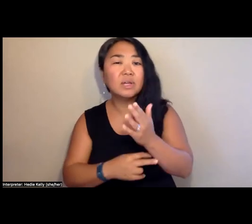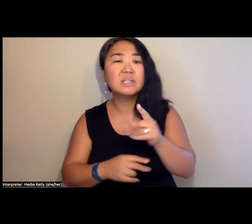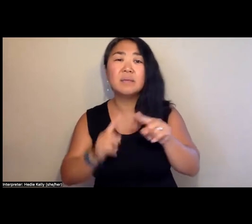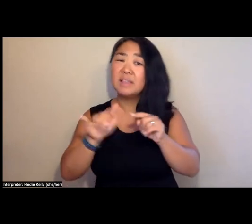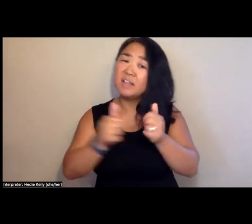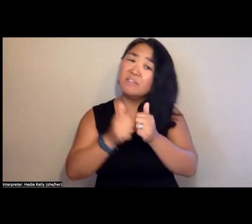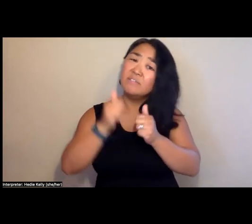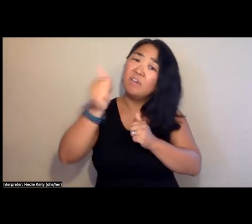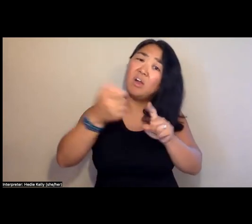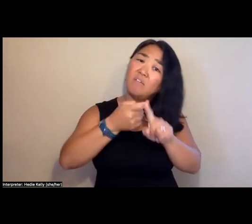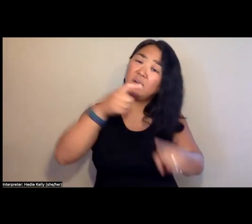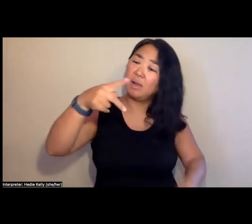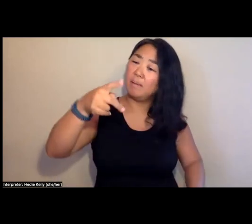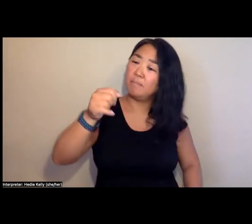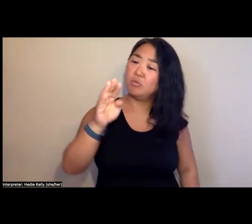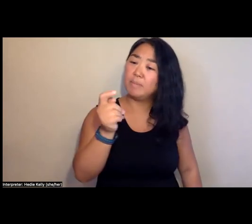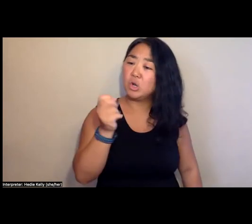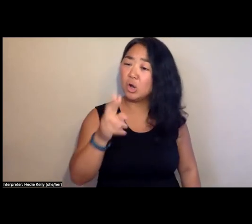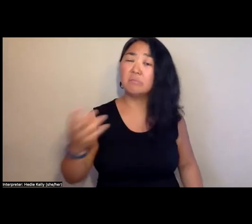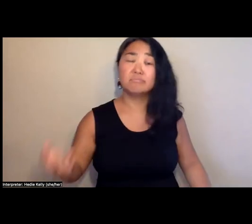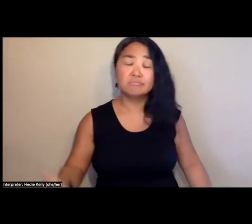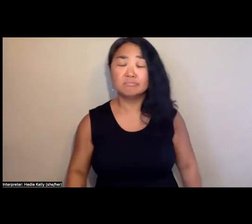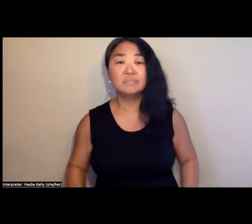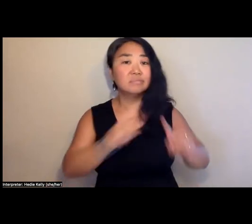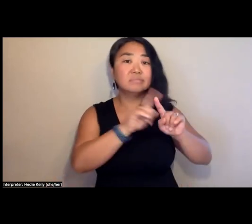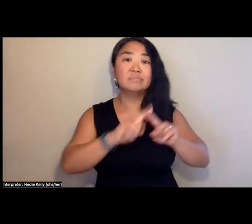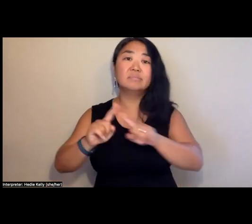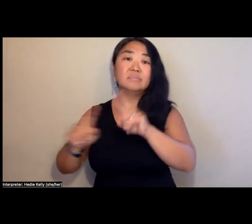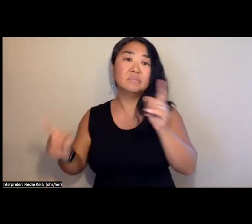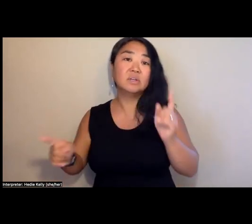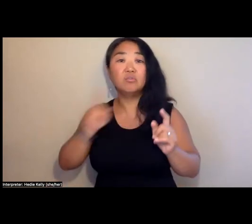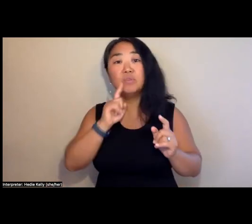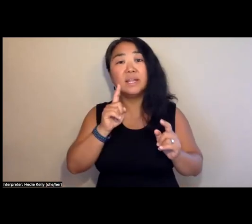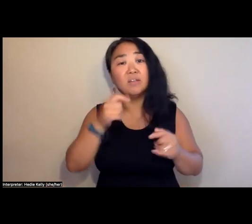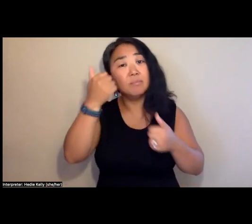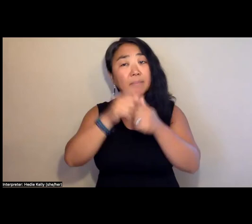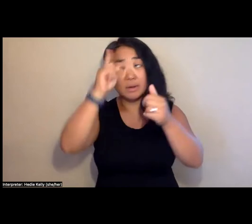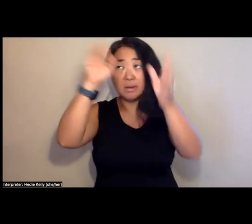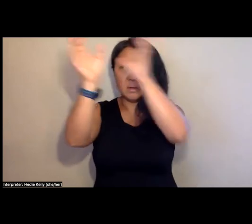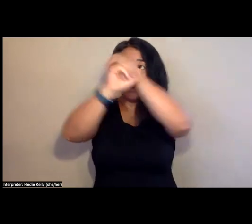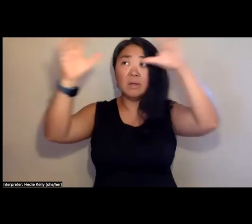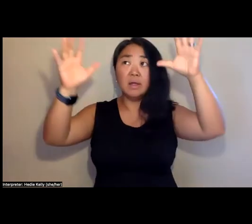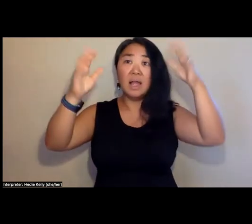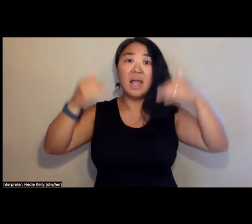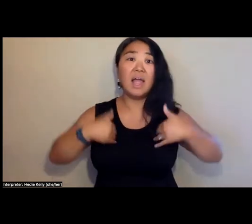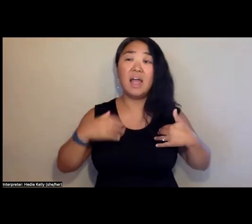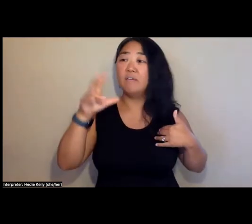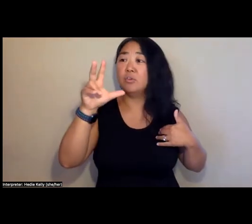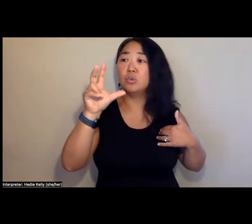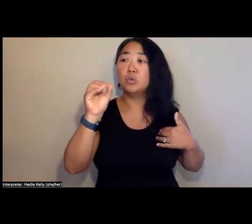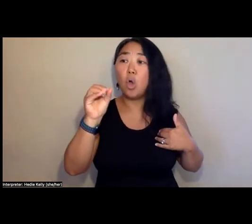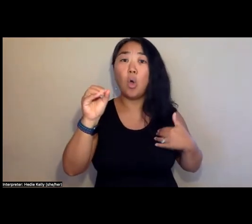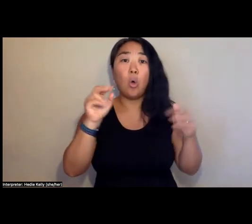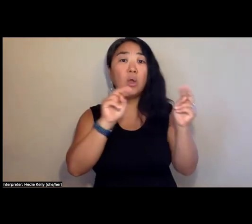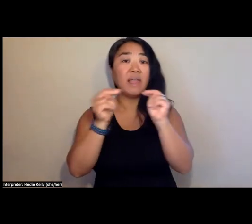in different ways. And it's really about, there is a co-navigating with your group. So you